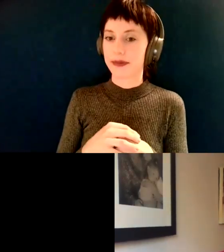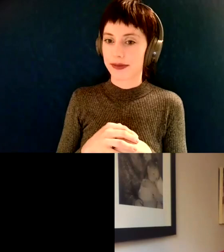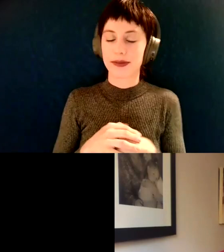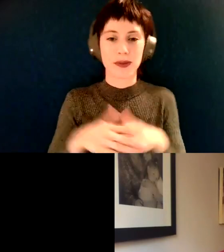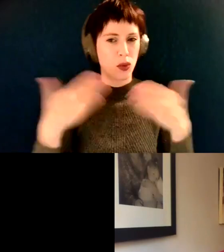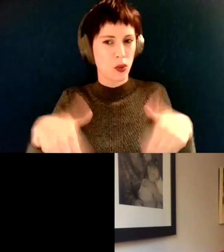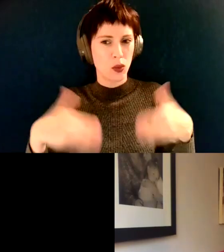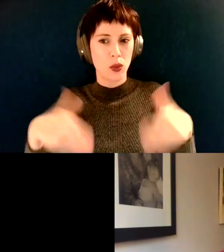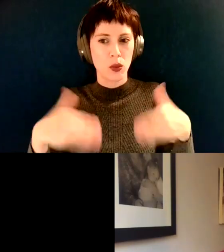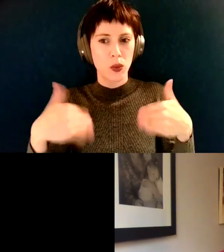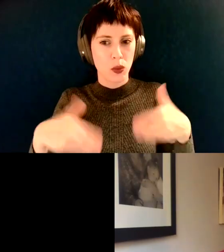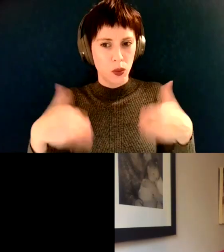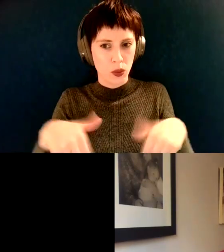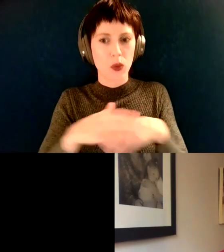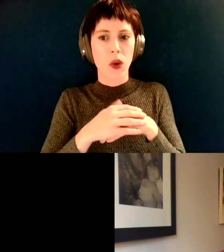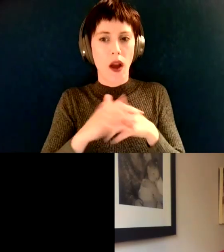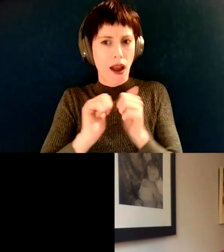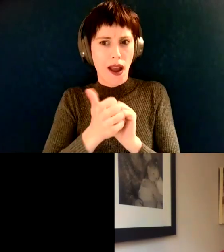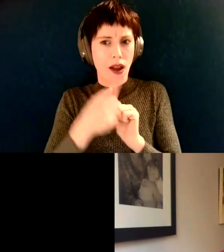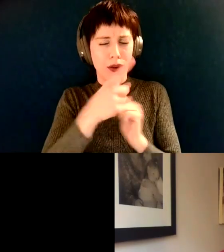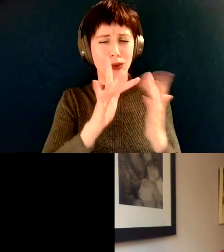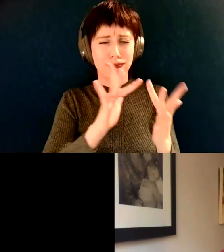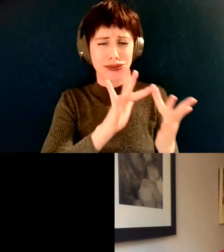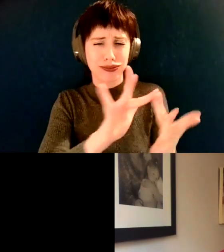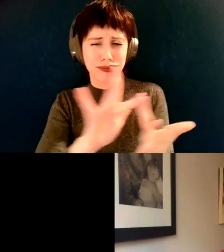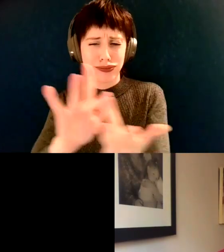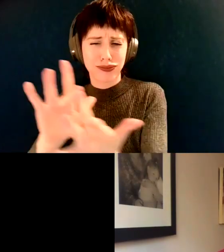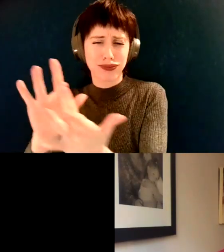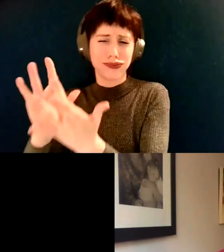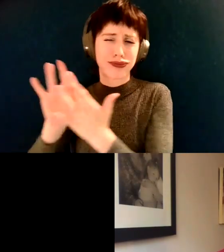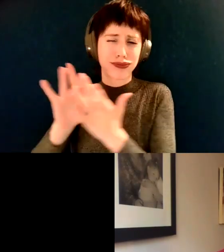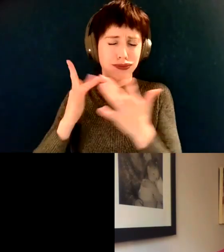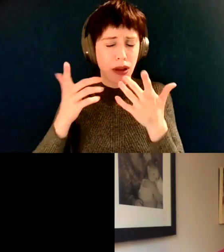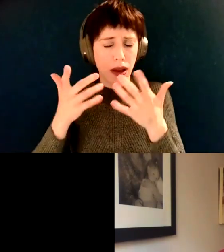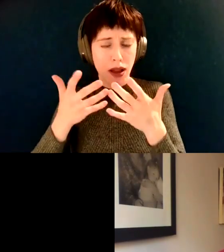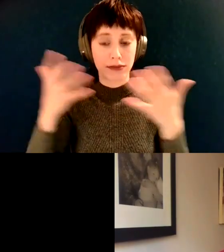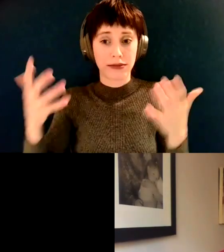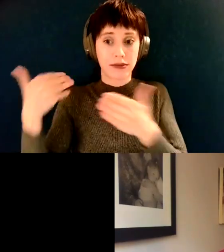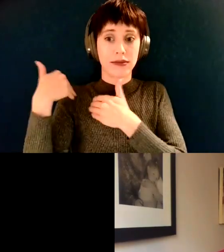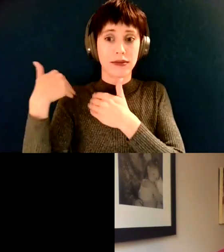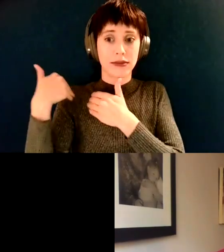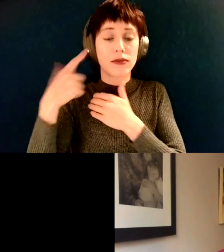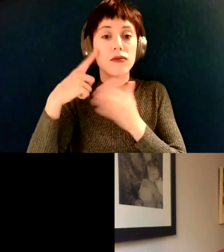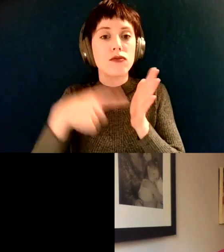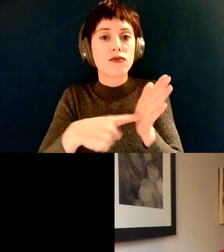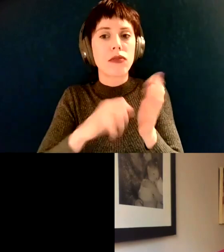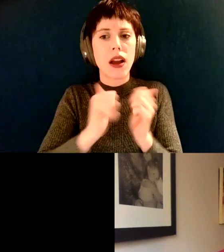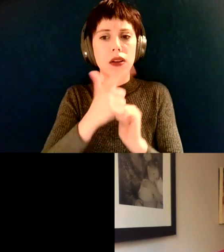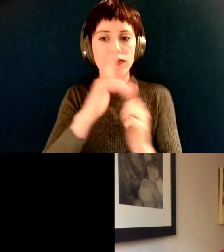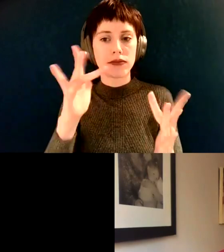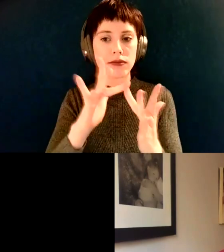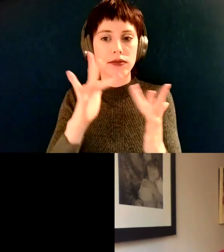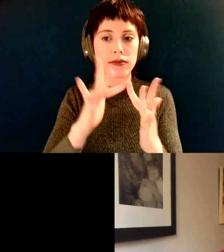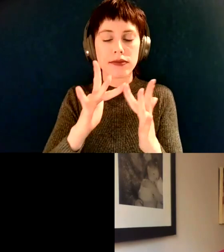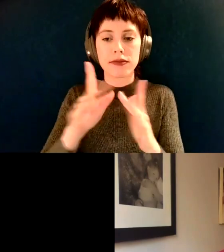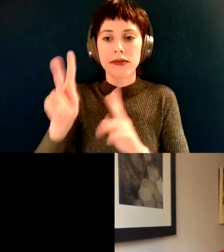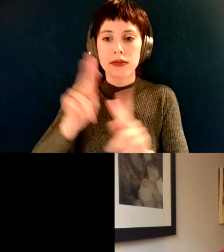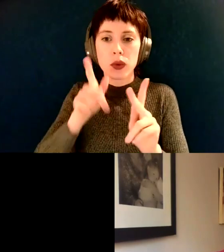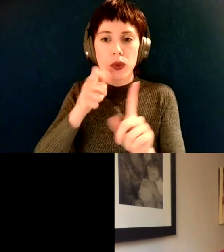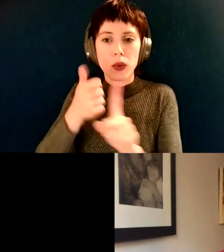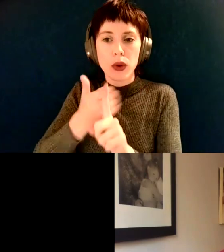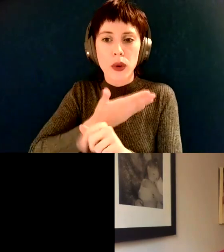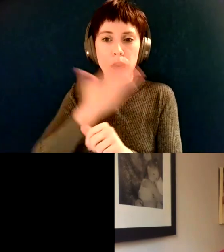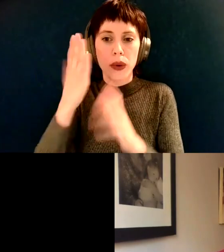How do you reach all those people? How do you reach, for example, a homeless community, which has a, you high percentage of people with